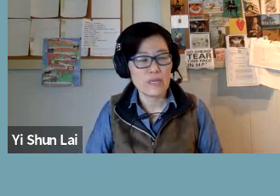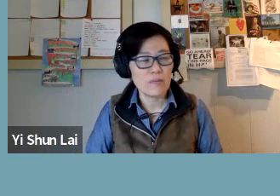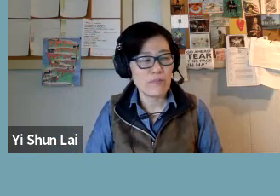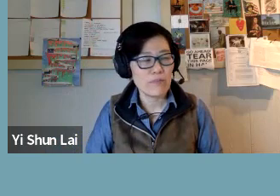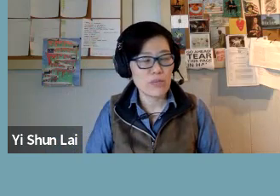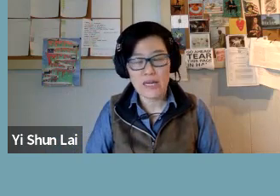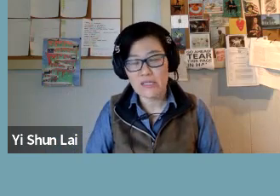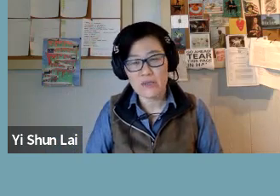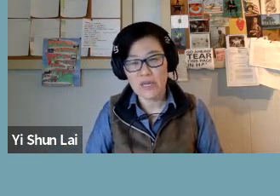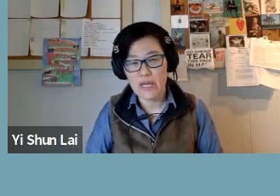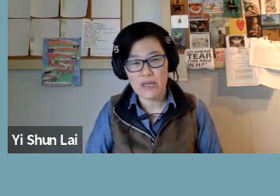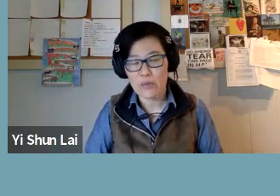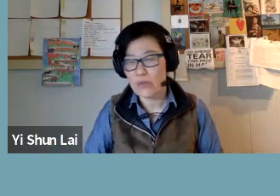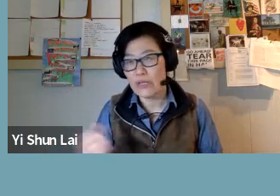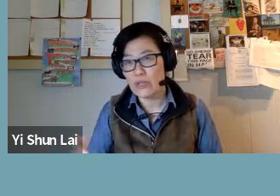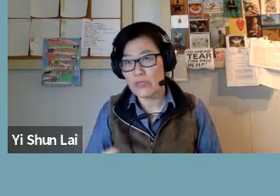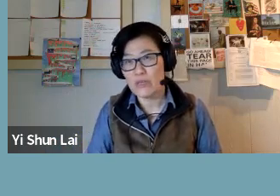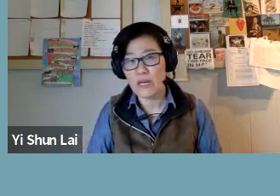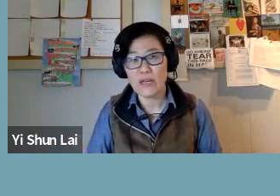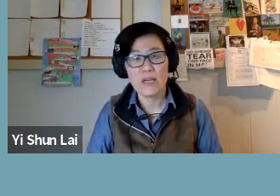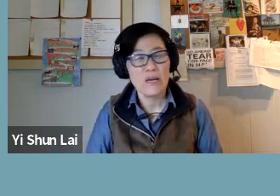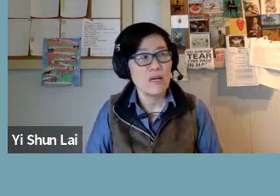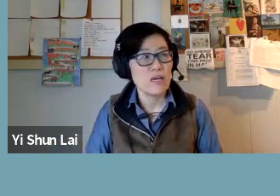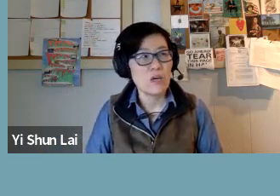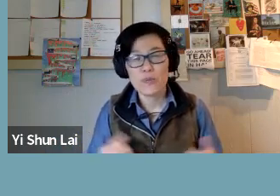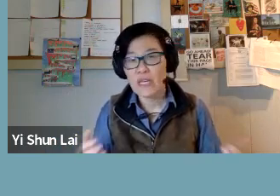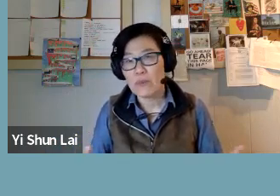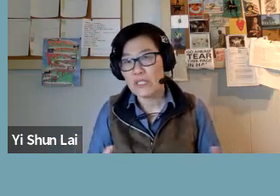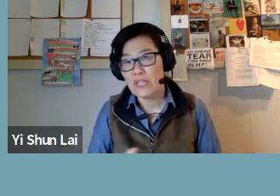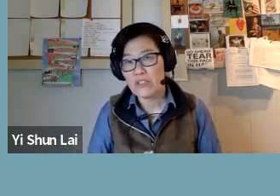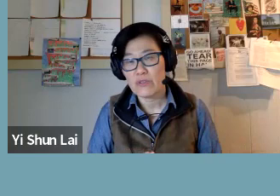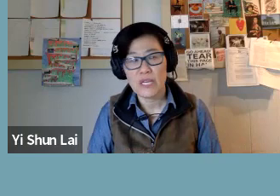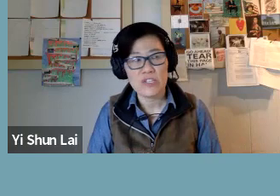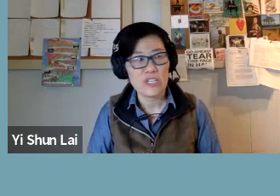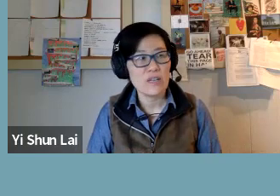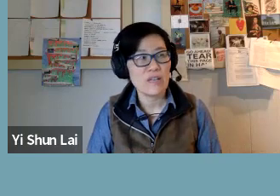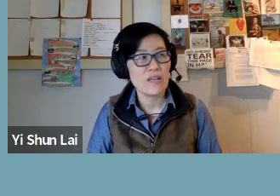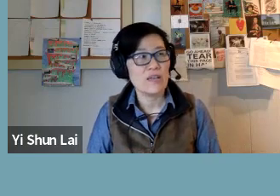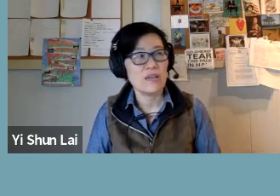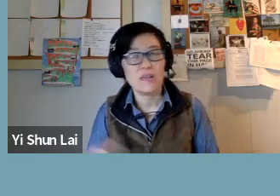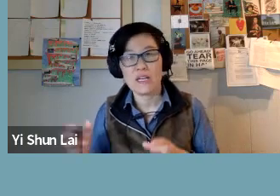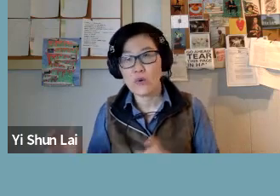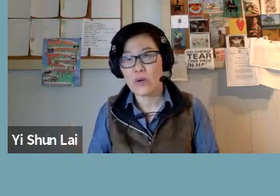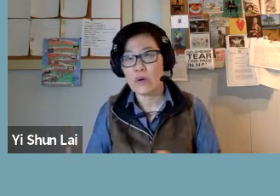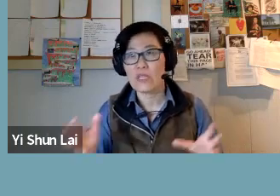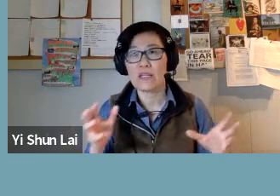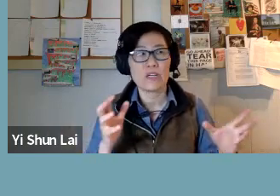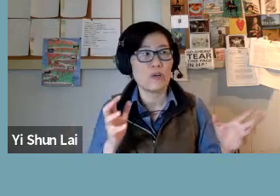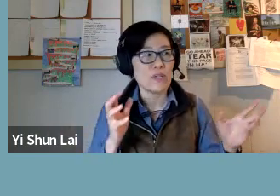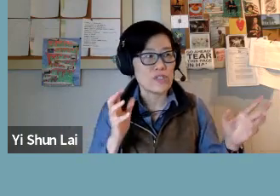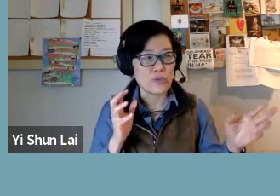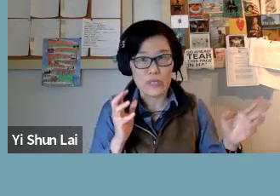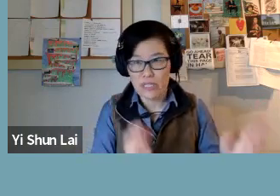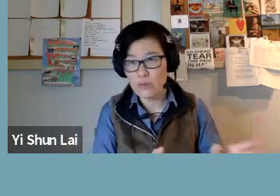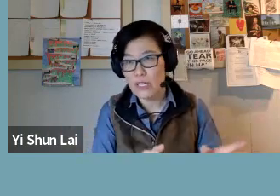to put their hat into the ring, throw their manuscript into the pile, hoping to get representation from an agent, then their query would likely